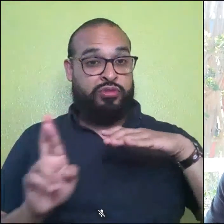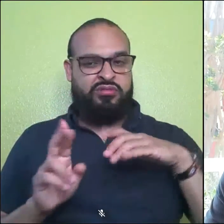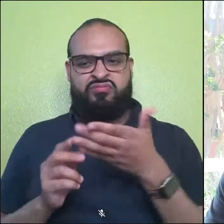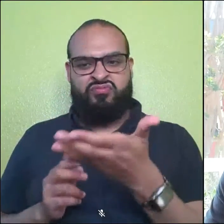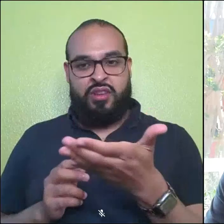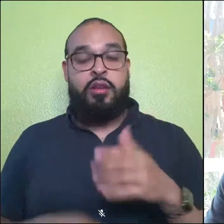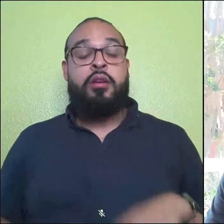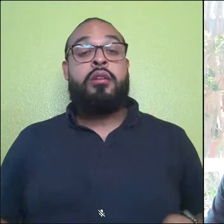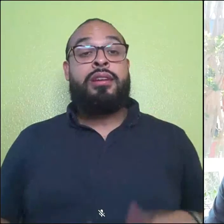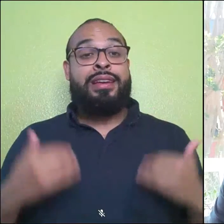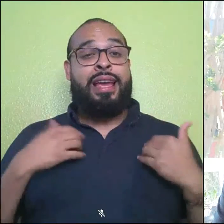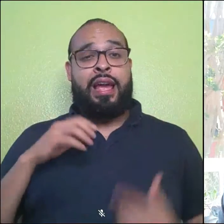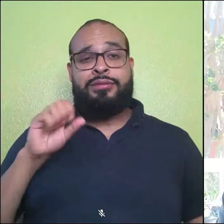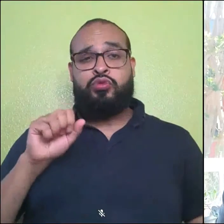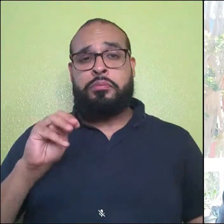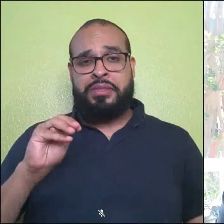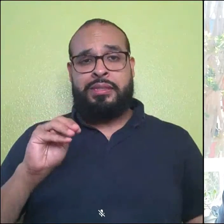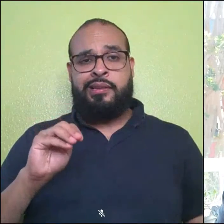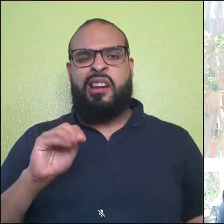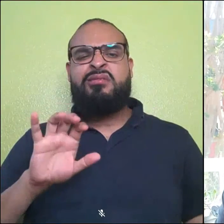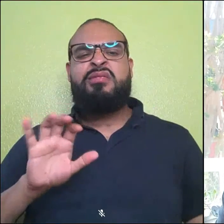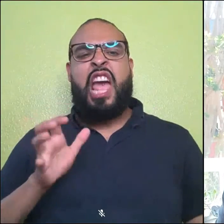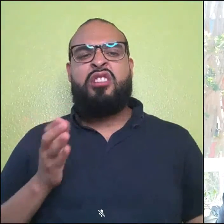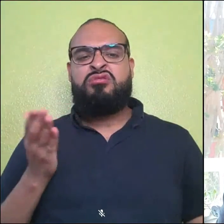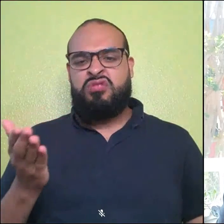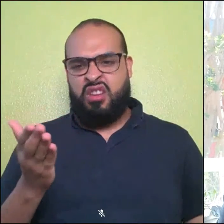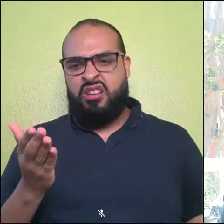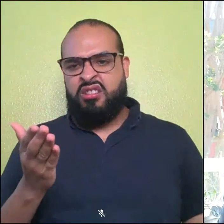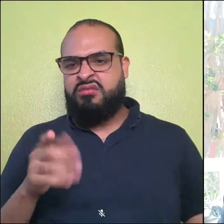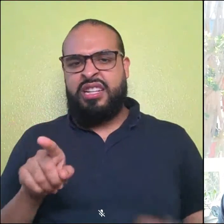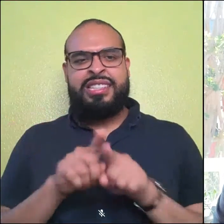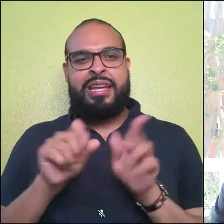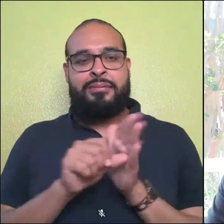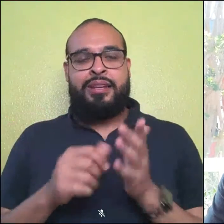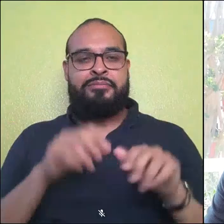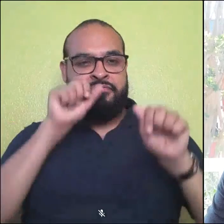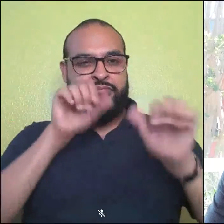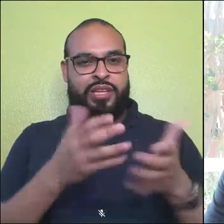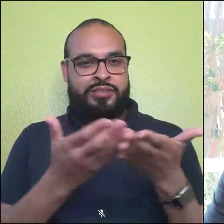my social channels at that page. Blessings. Thank you, everyone.